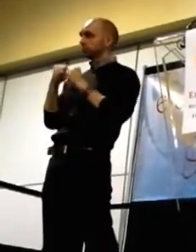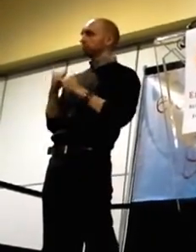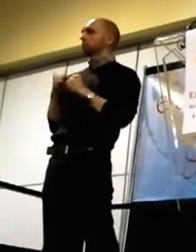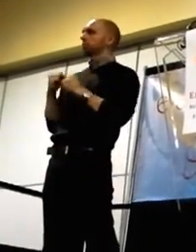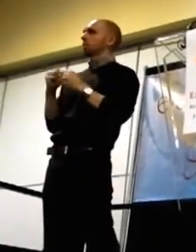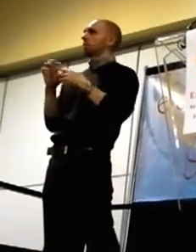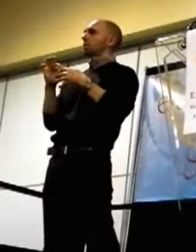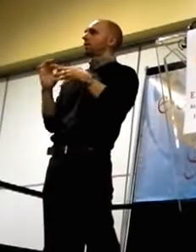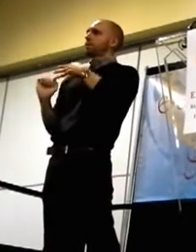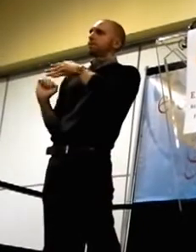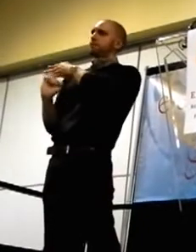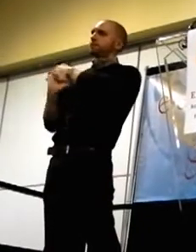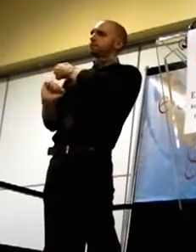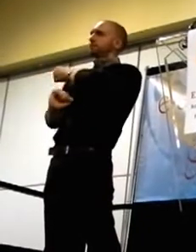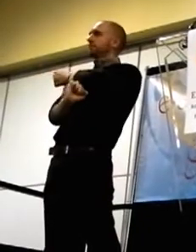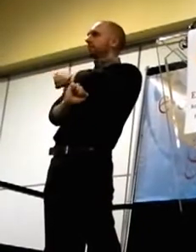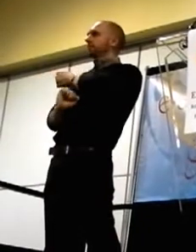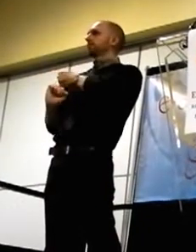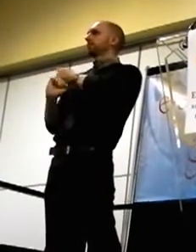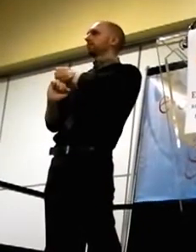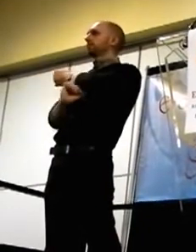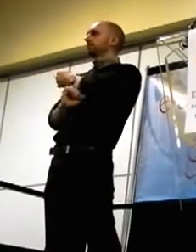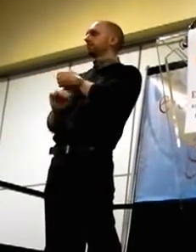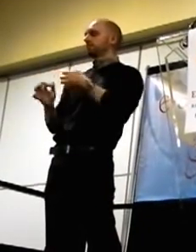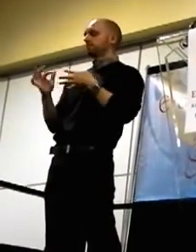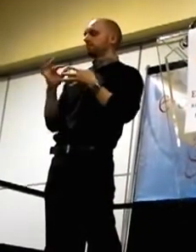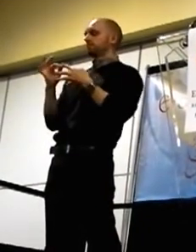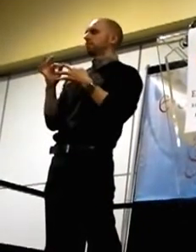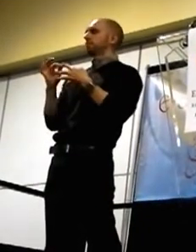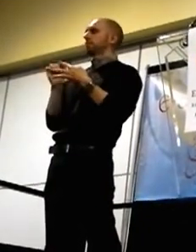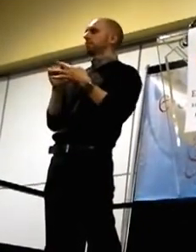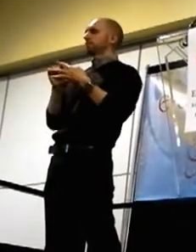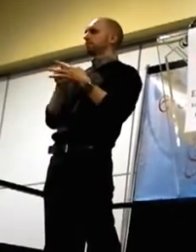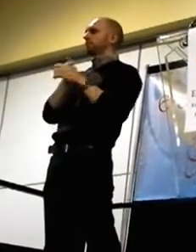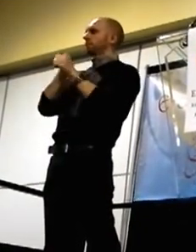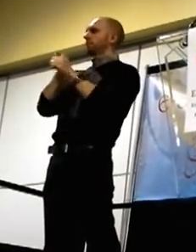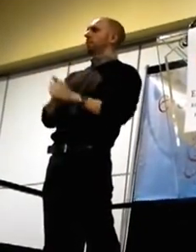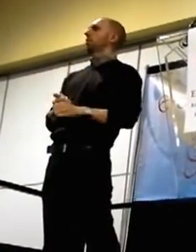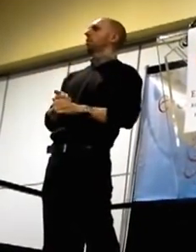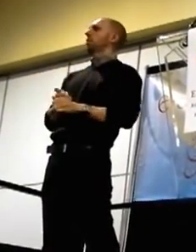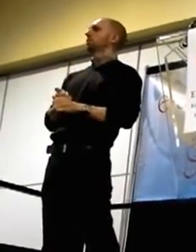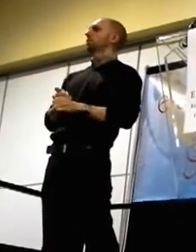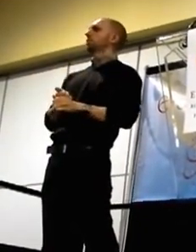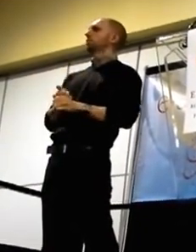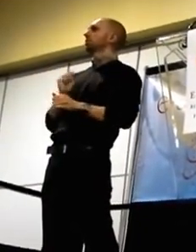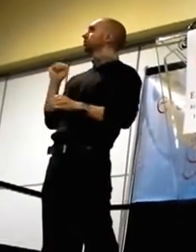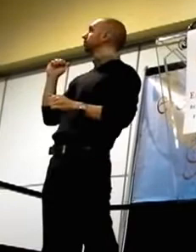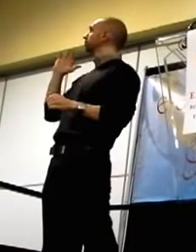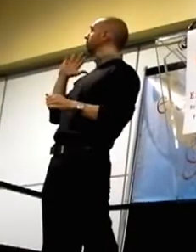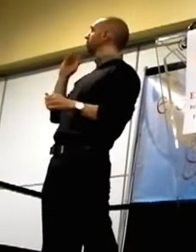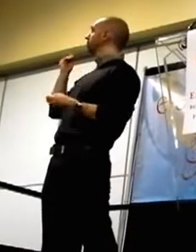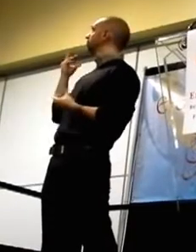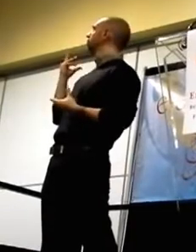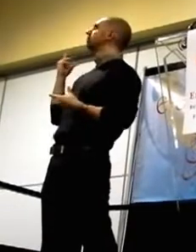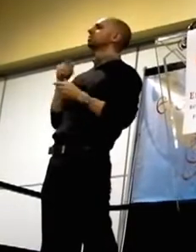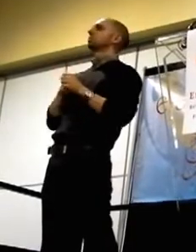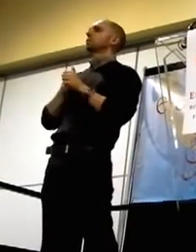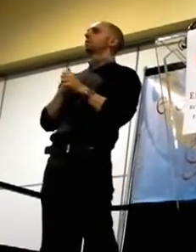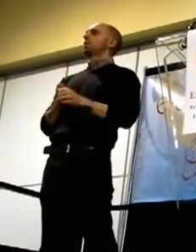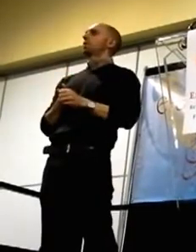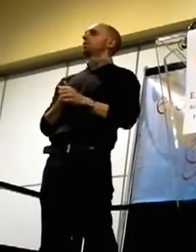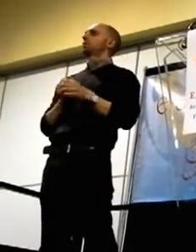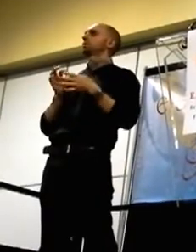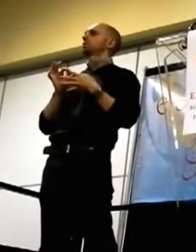today respect and observe and follow the guidance of the Prophet sallallahu alaihi wasallam, we will not see